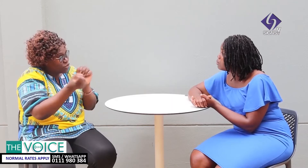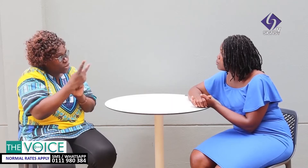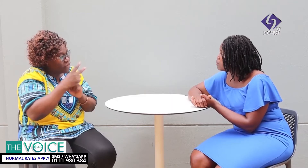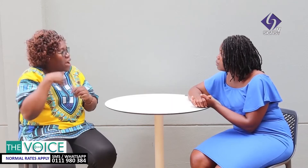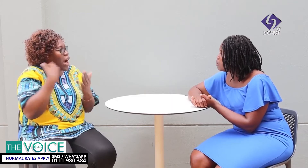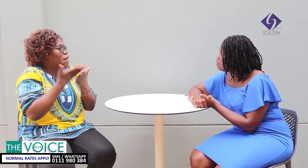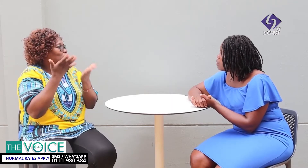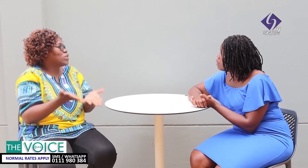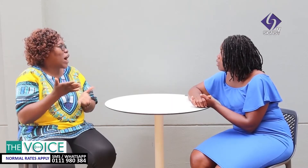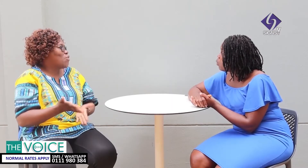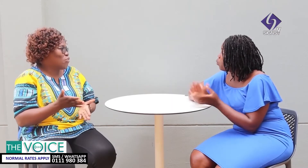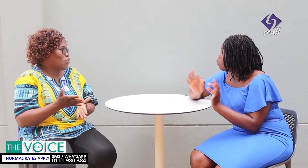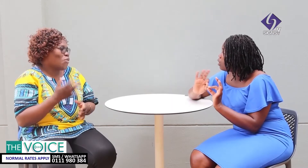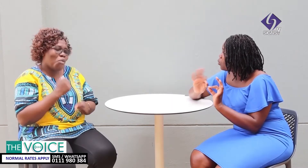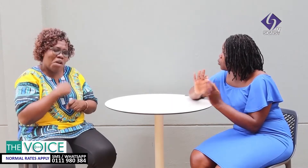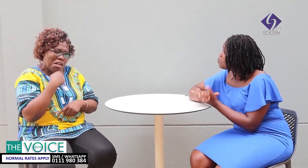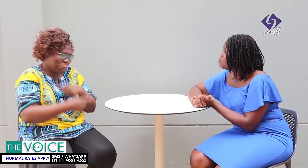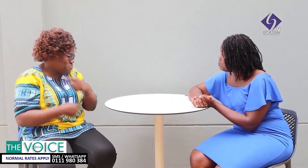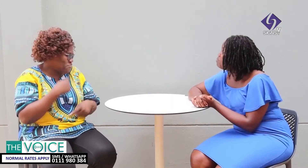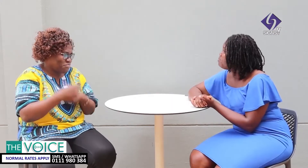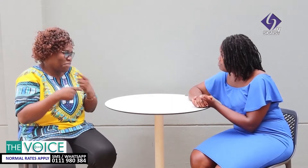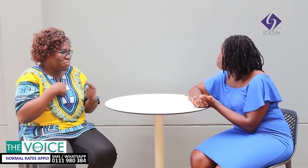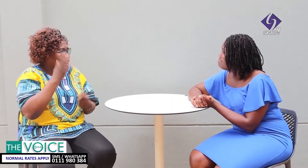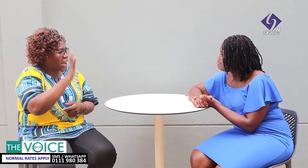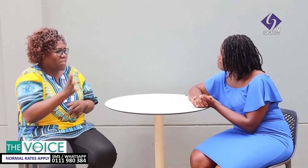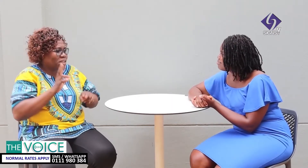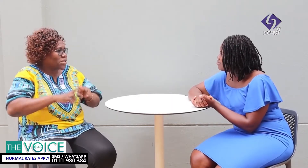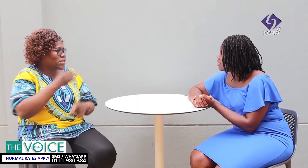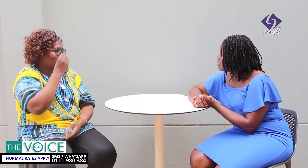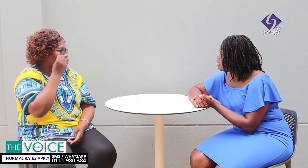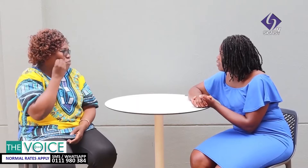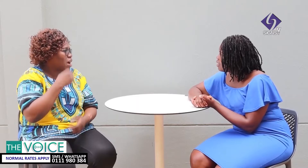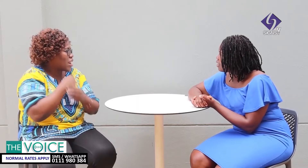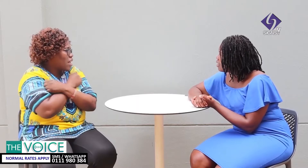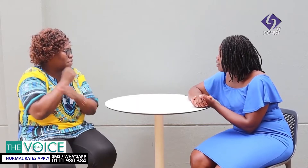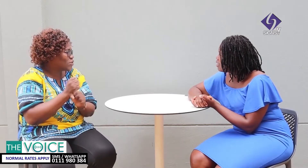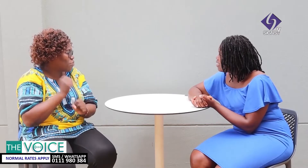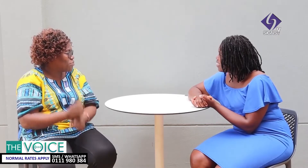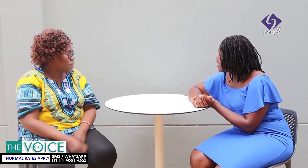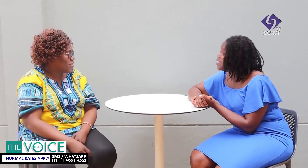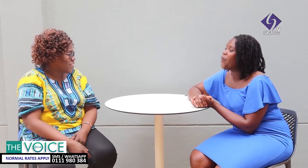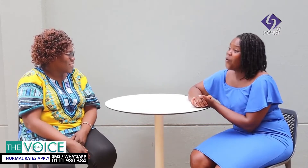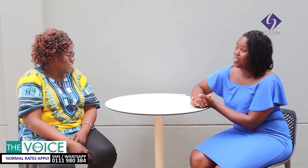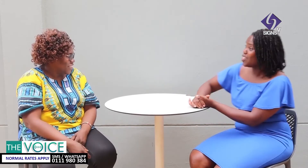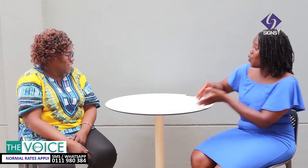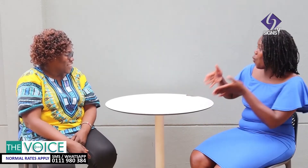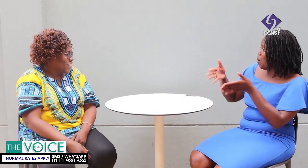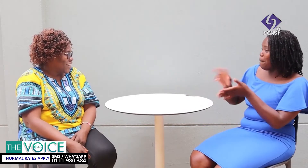So that's why I decided to go and teach. I've taught sign language for like 12 years. And I love my